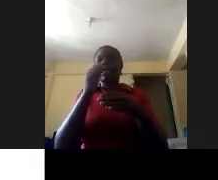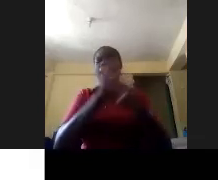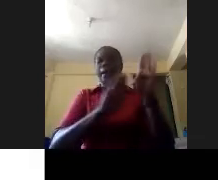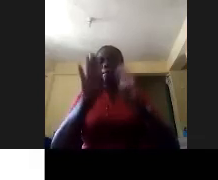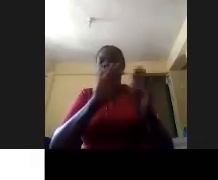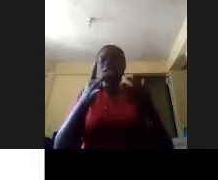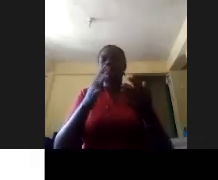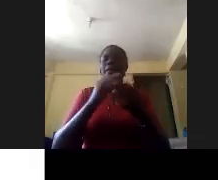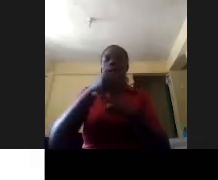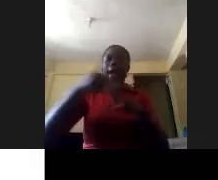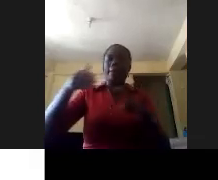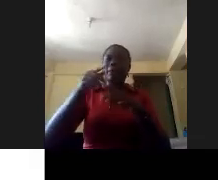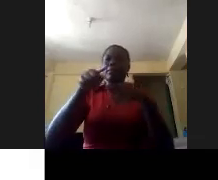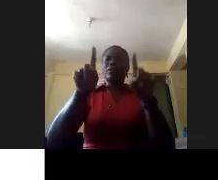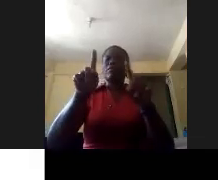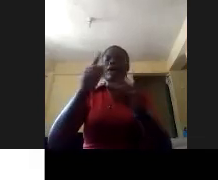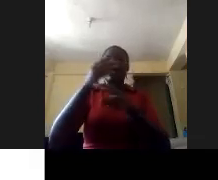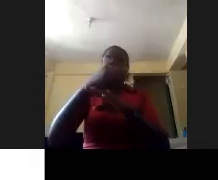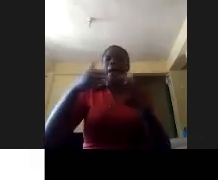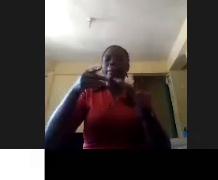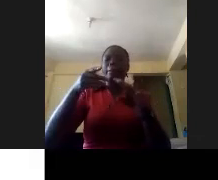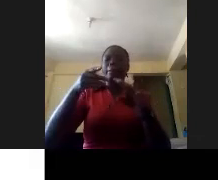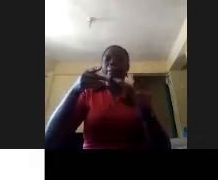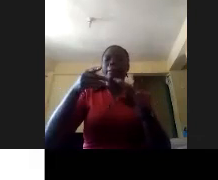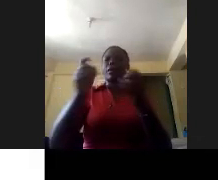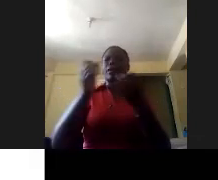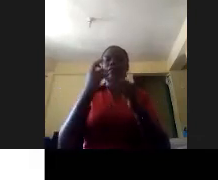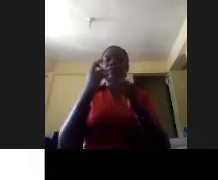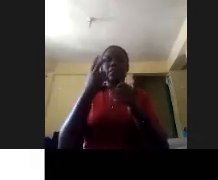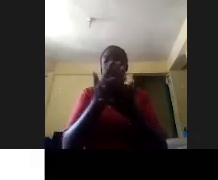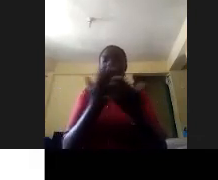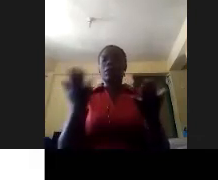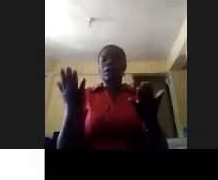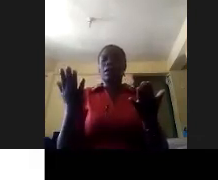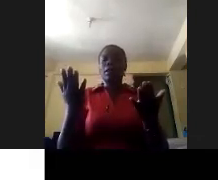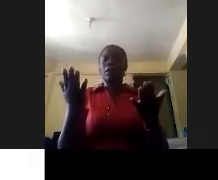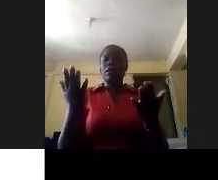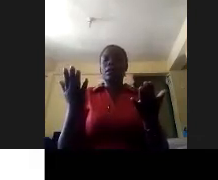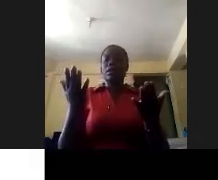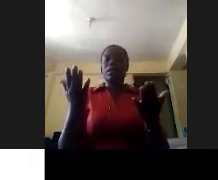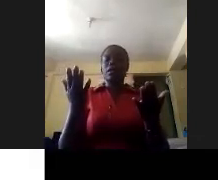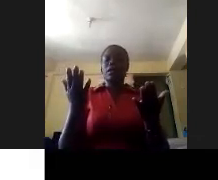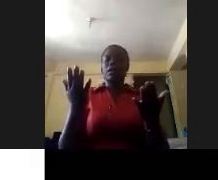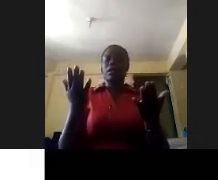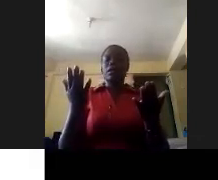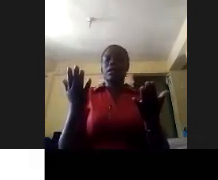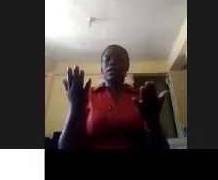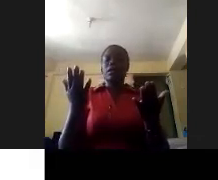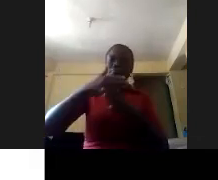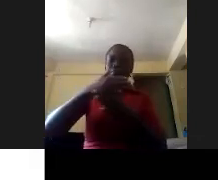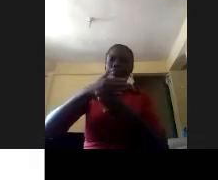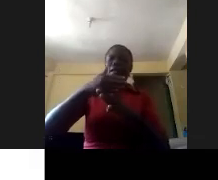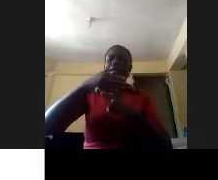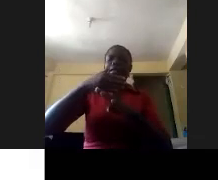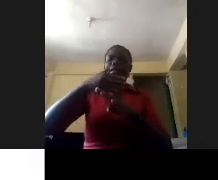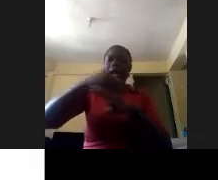oneself, self-harm, like if you see somebody taking a blade or knife and hurting themselves, not necessarily